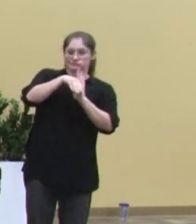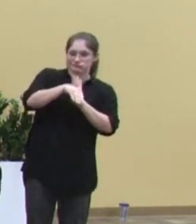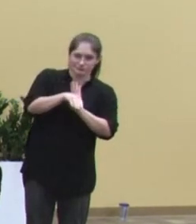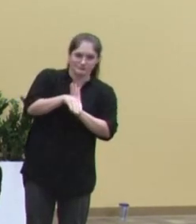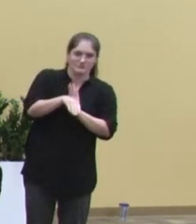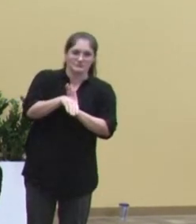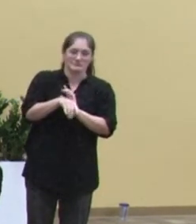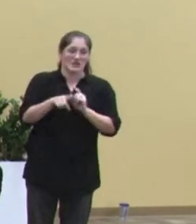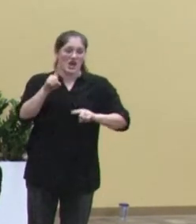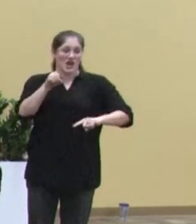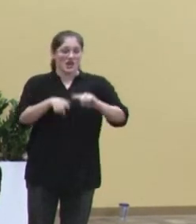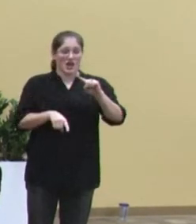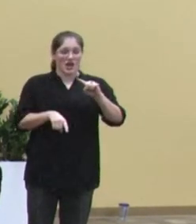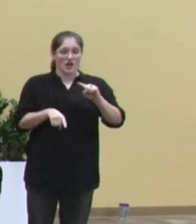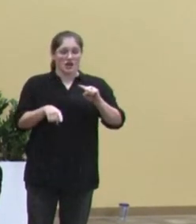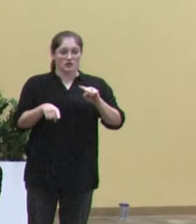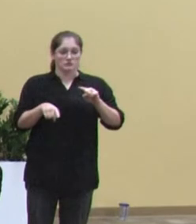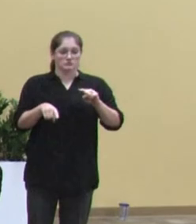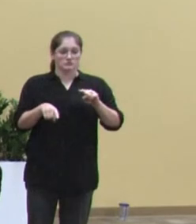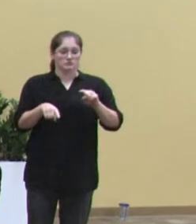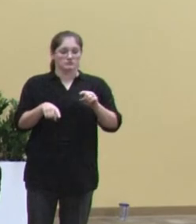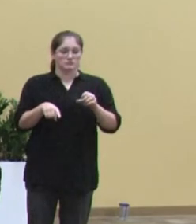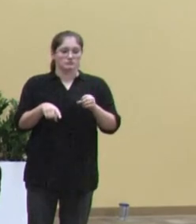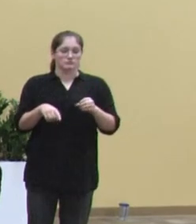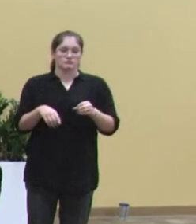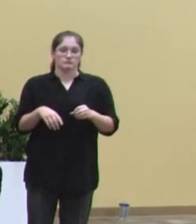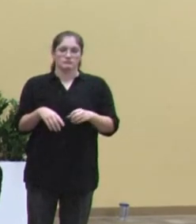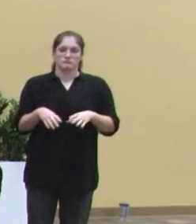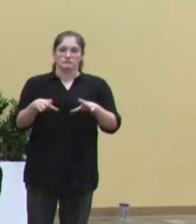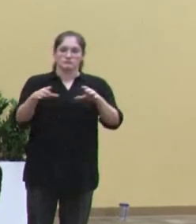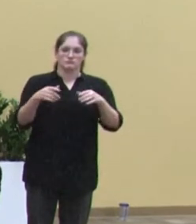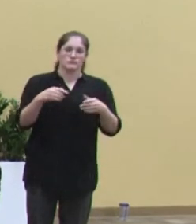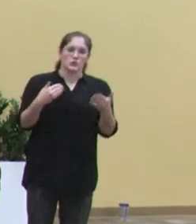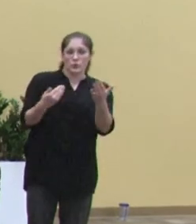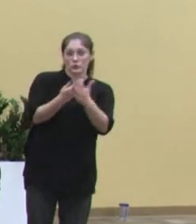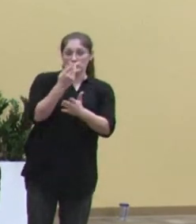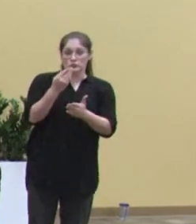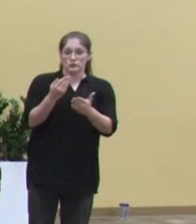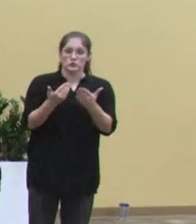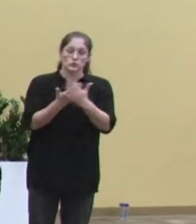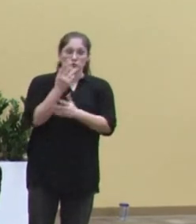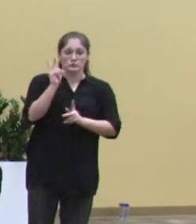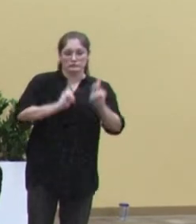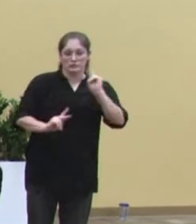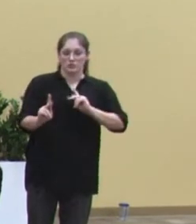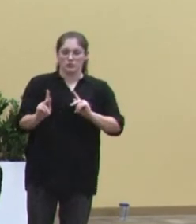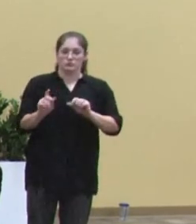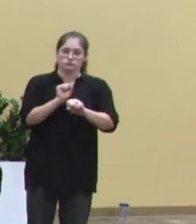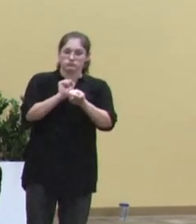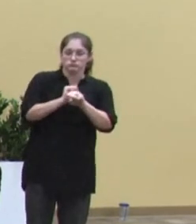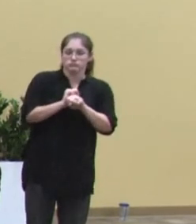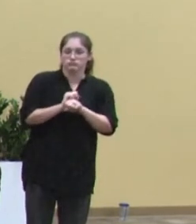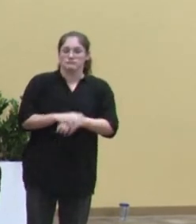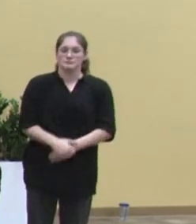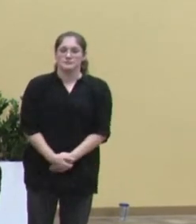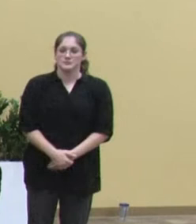growing, they can't hire people, they won't expand their businesses and make bigger contributions to the economy. And